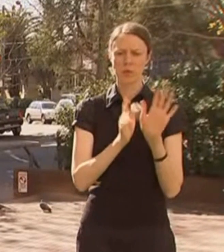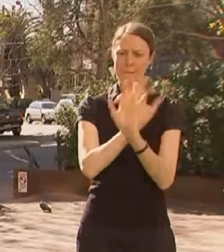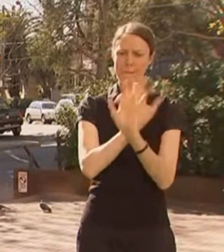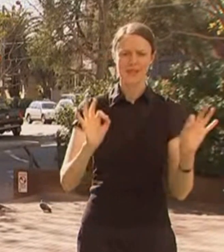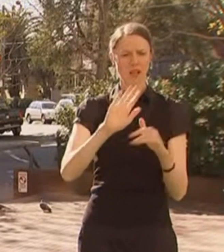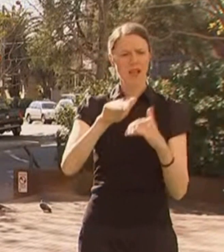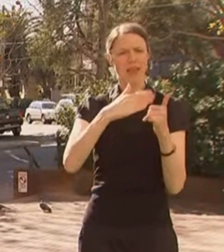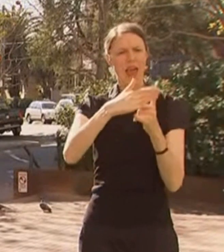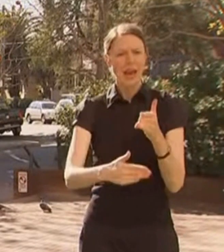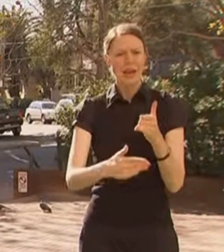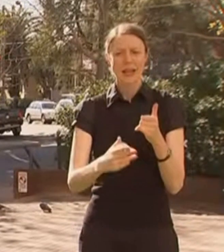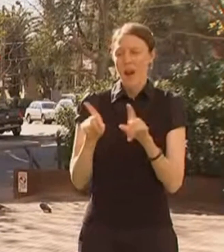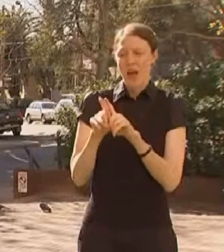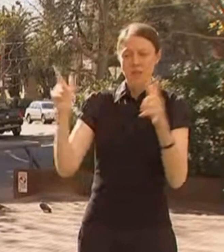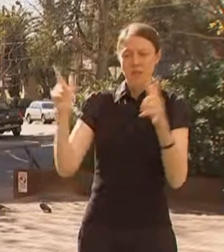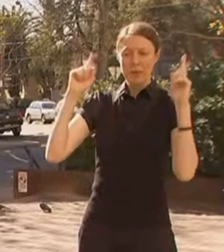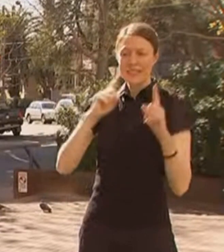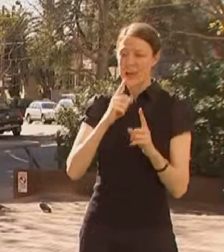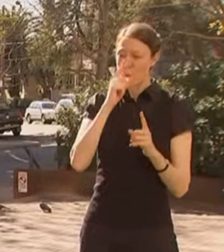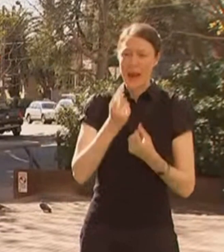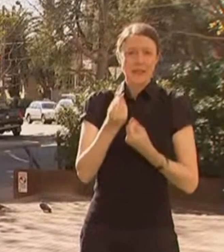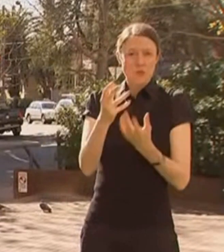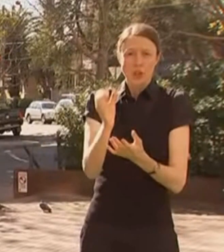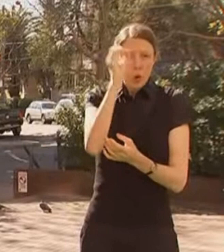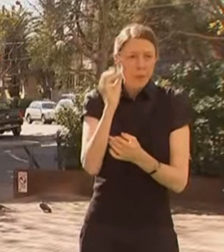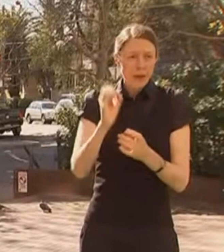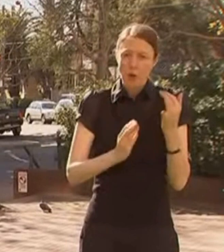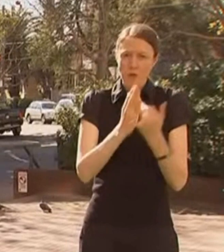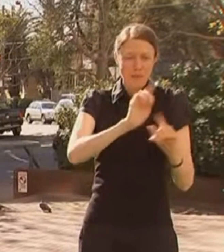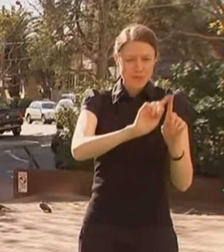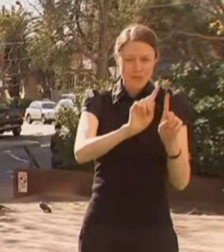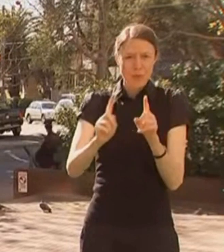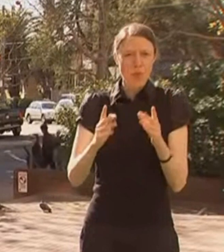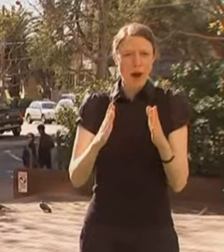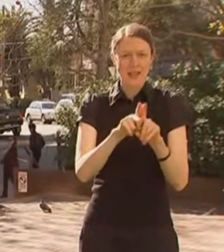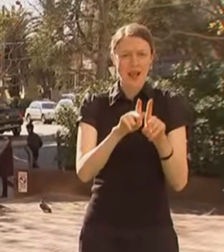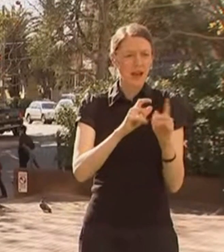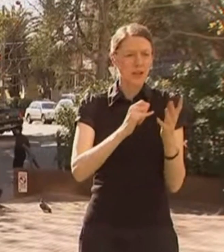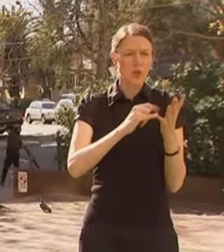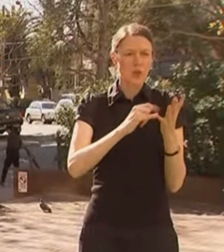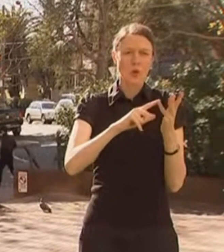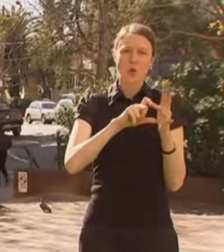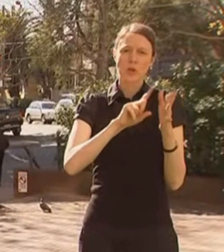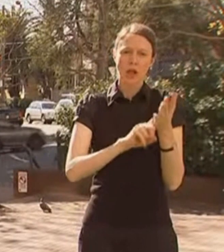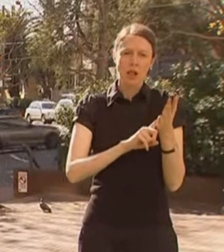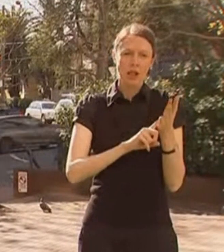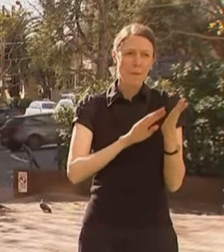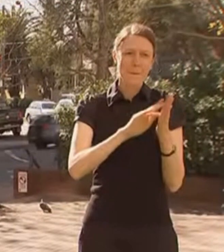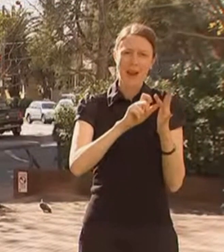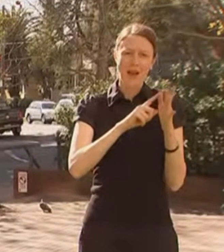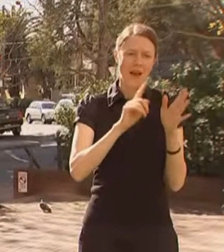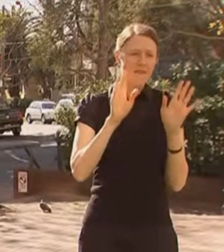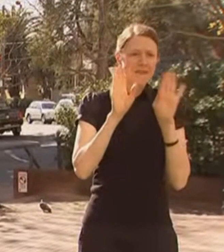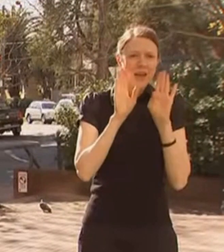to work well with members of the community and protest to get peaceful outcomes. I mean, that's what we want essentially. We want lawful,